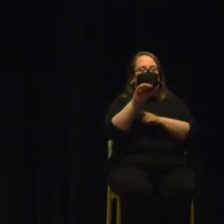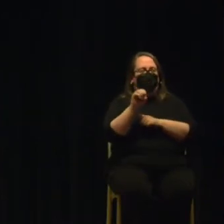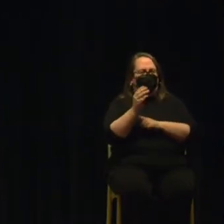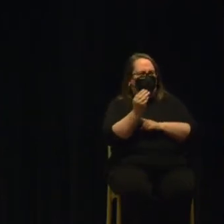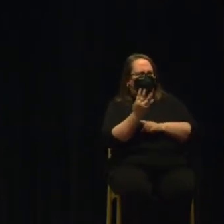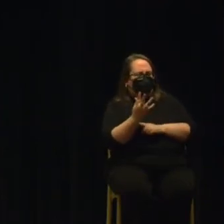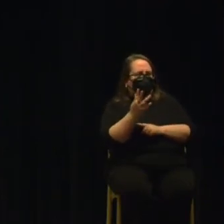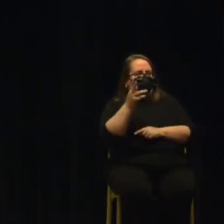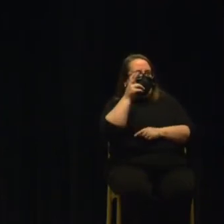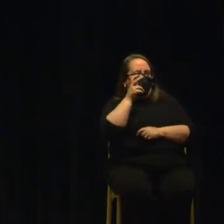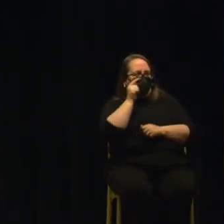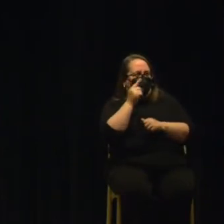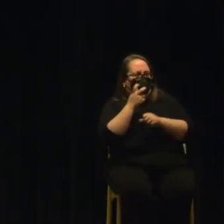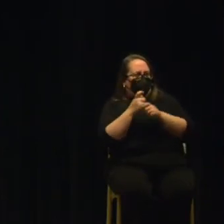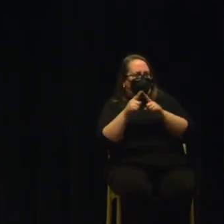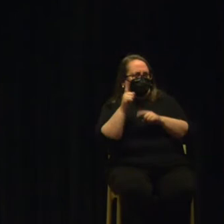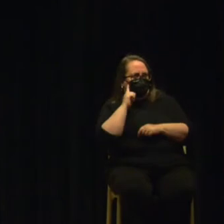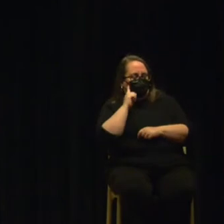in